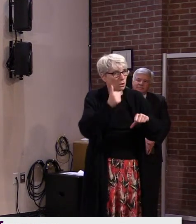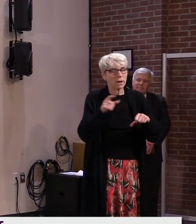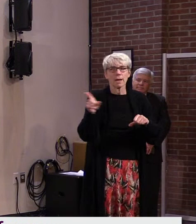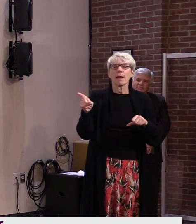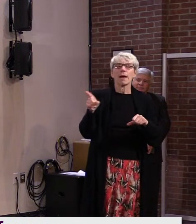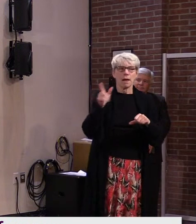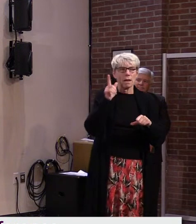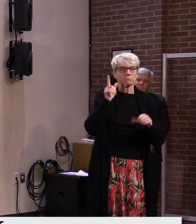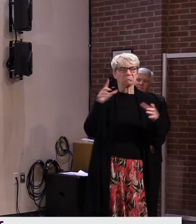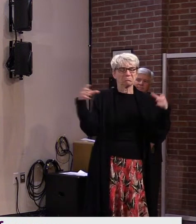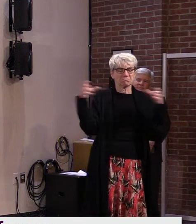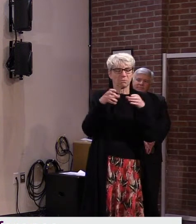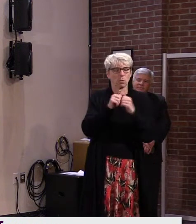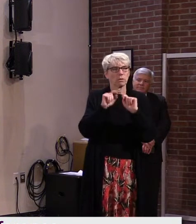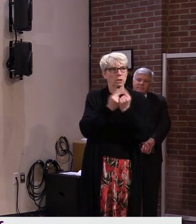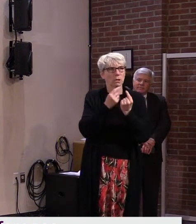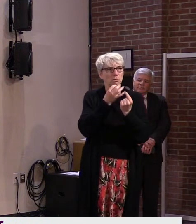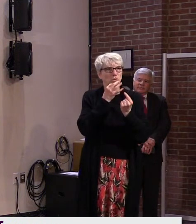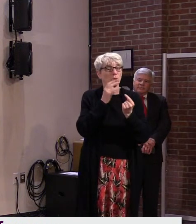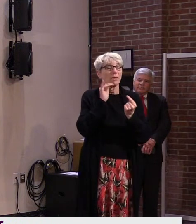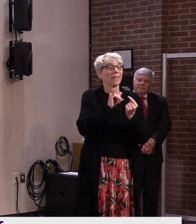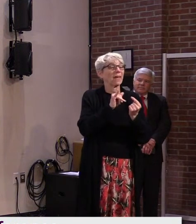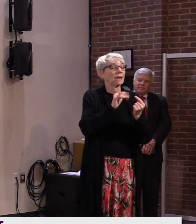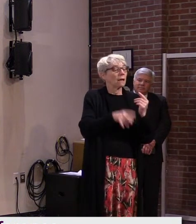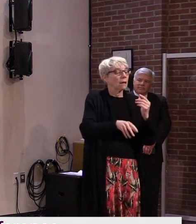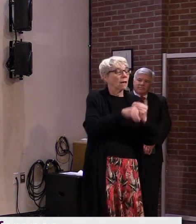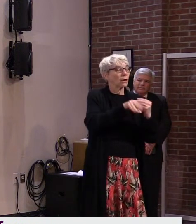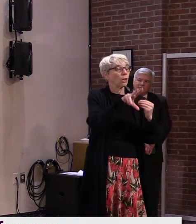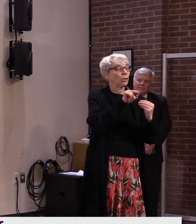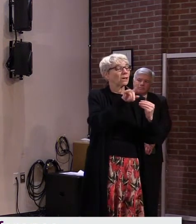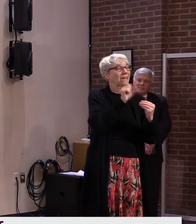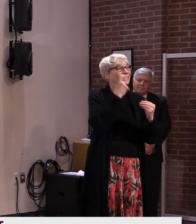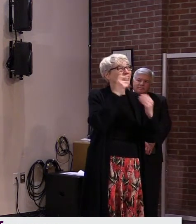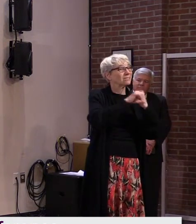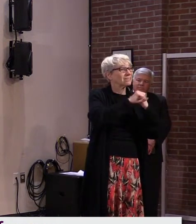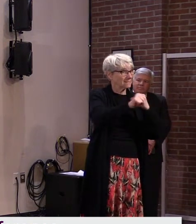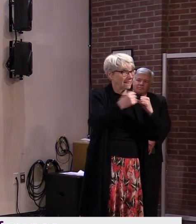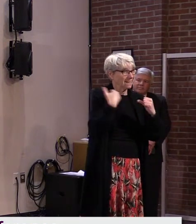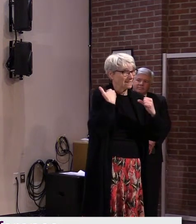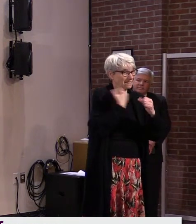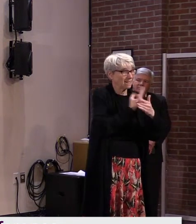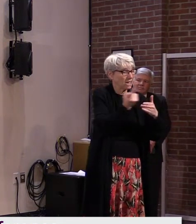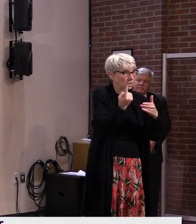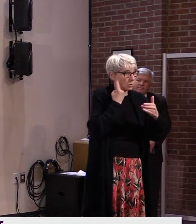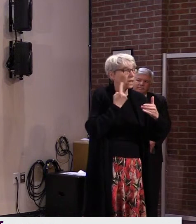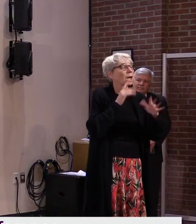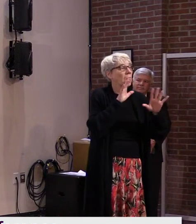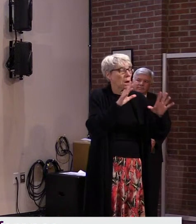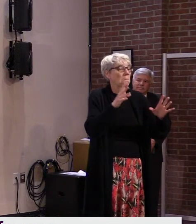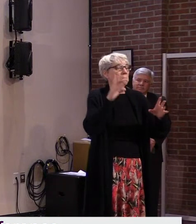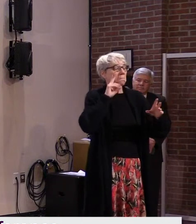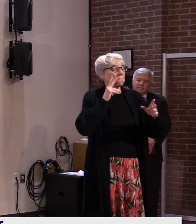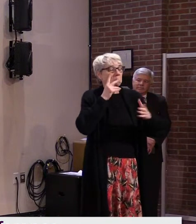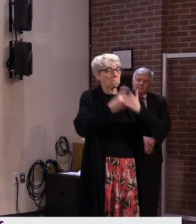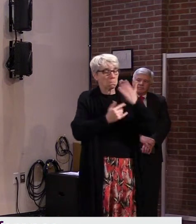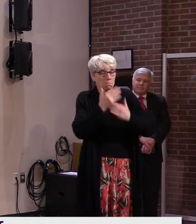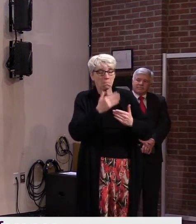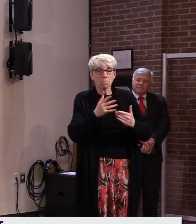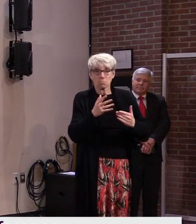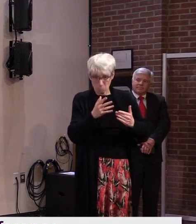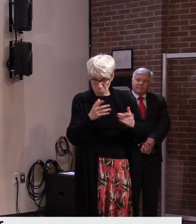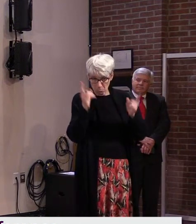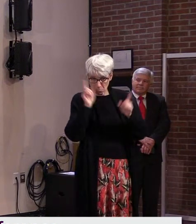as the 30 days continues. But we're going to do what we think is right, and we'll